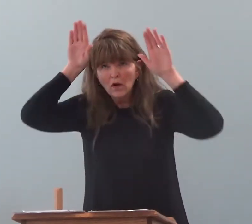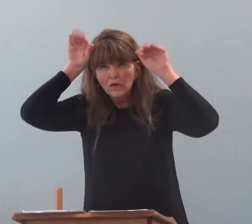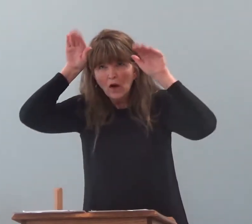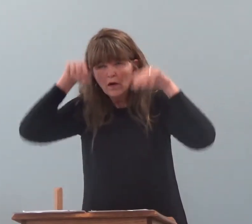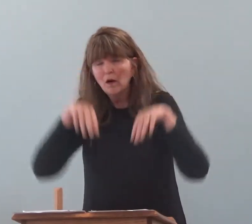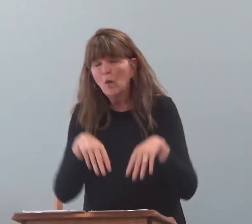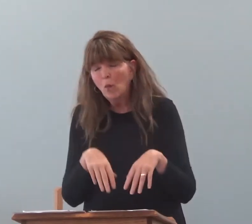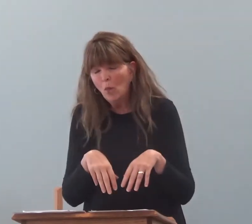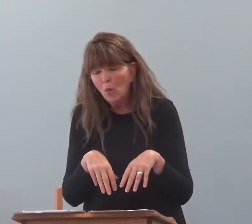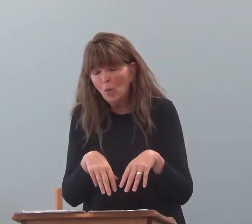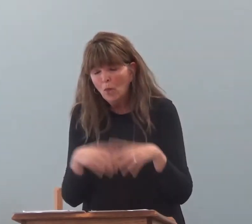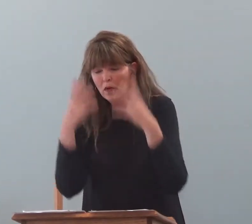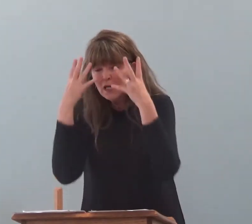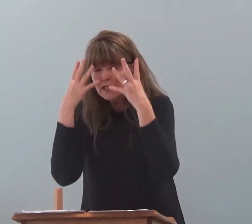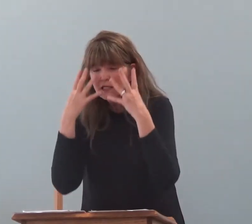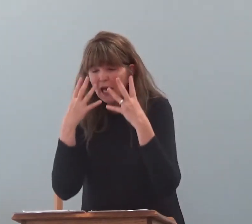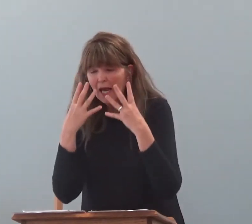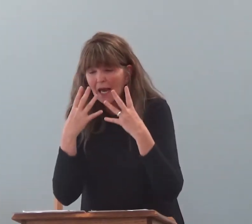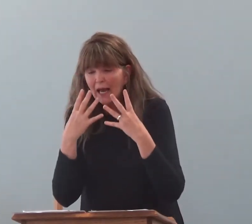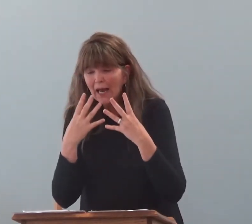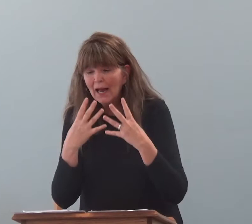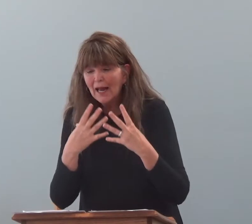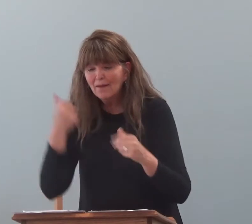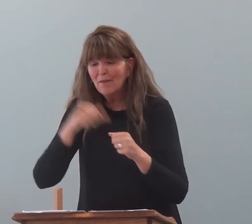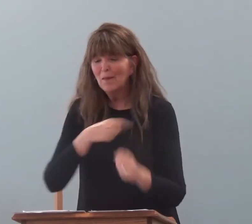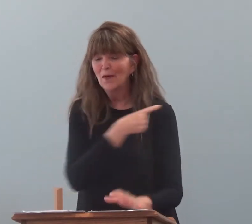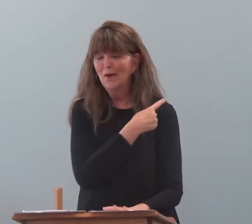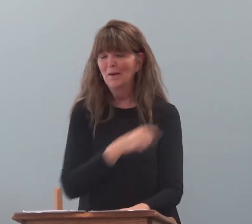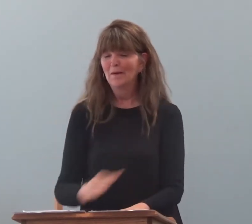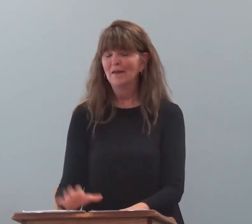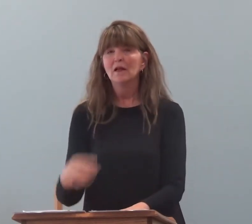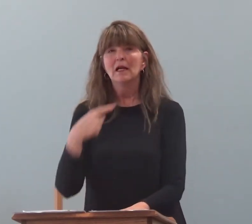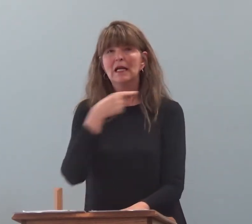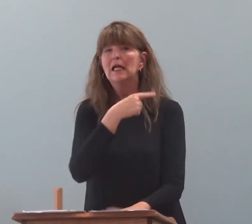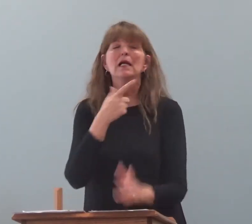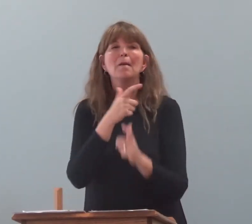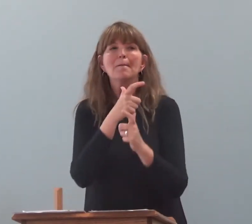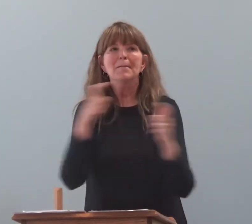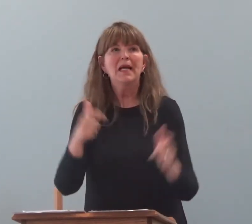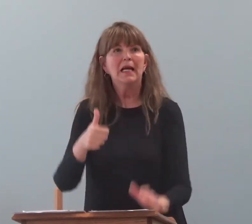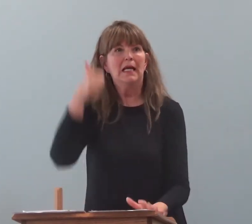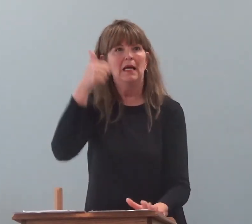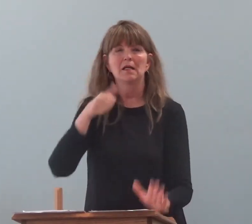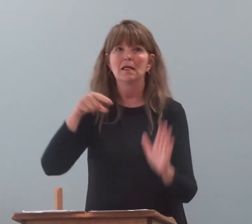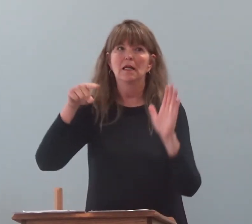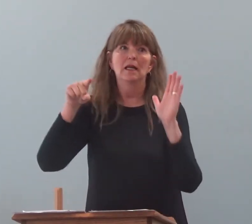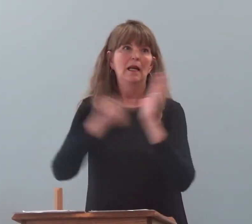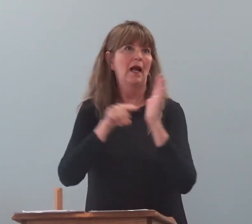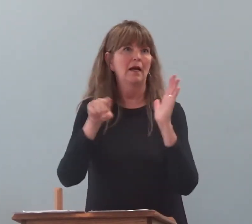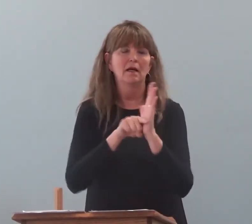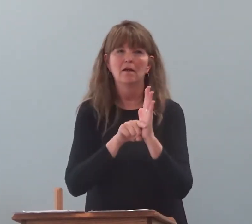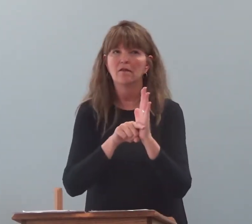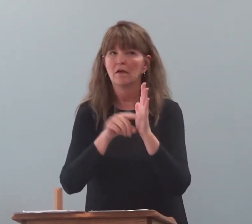donkey. He's always kind of glum and dour, if you remember him. He is like